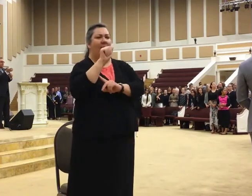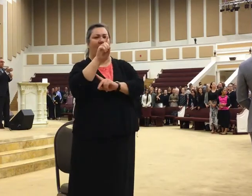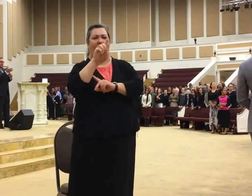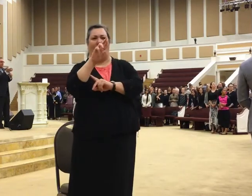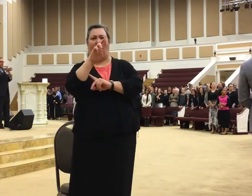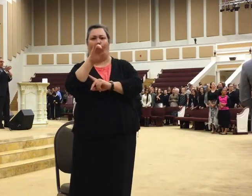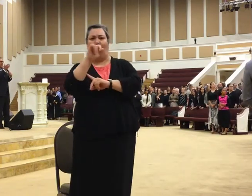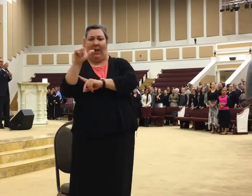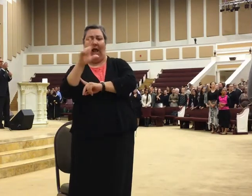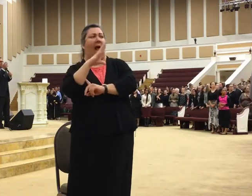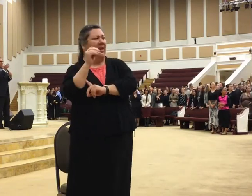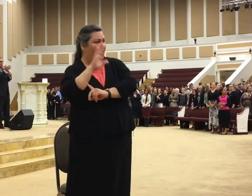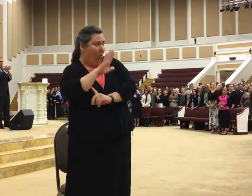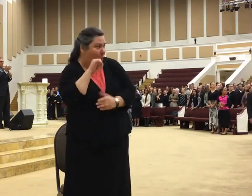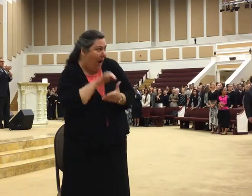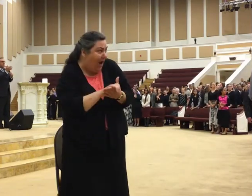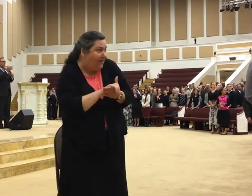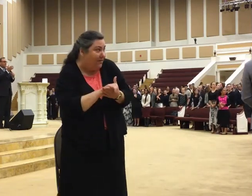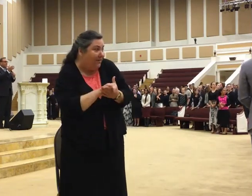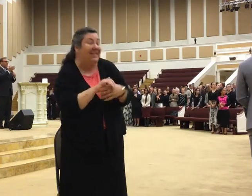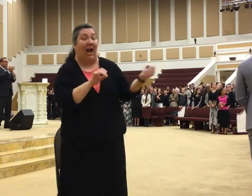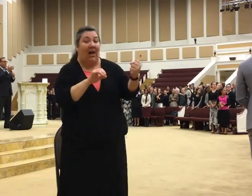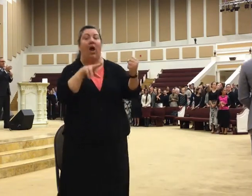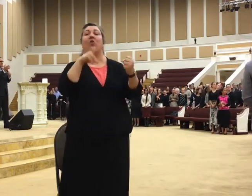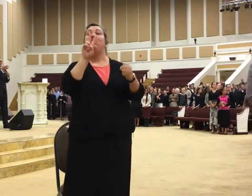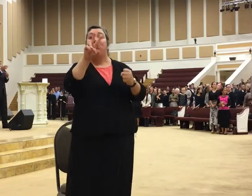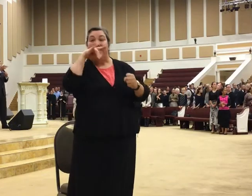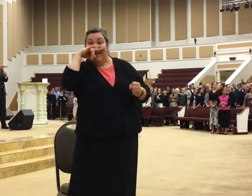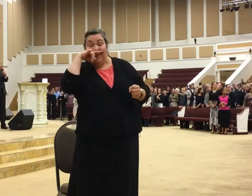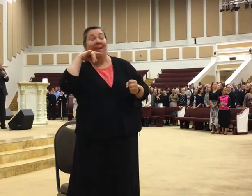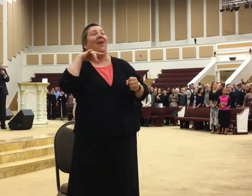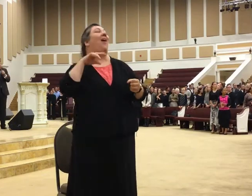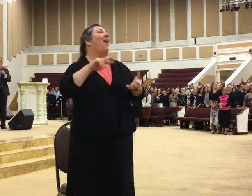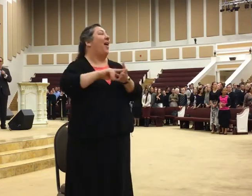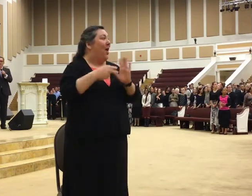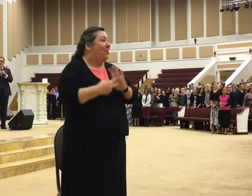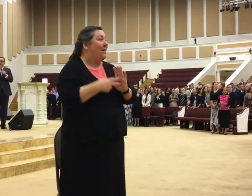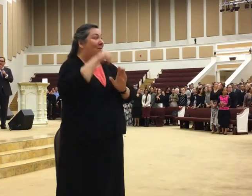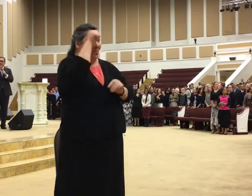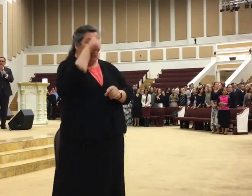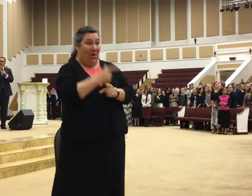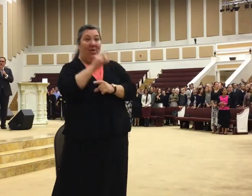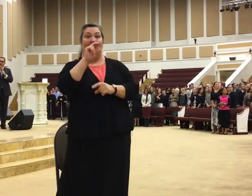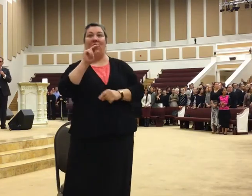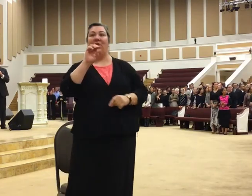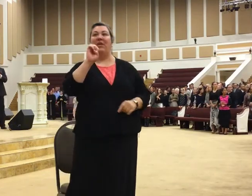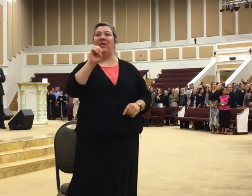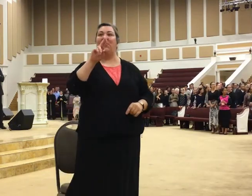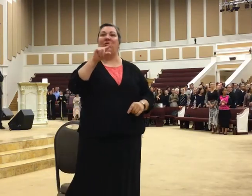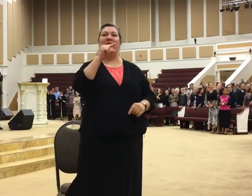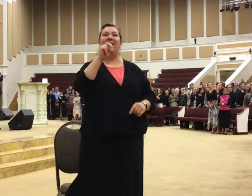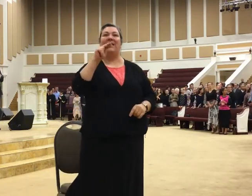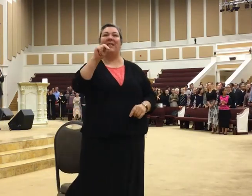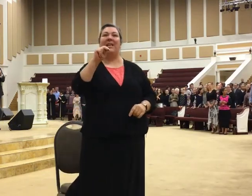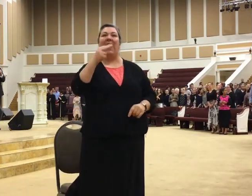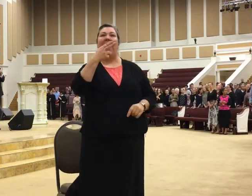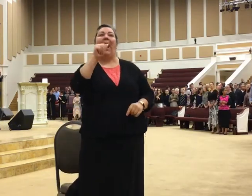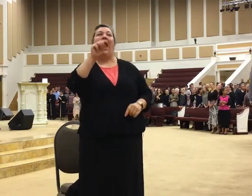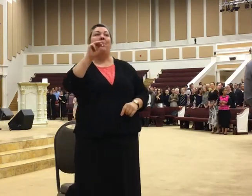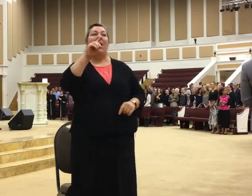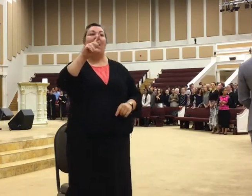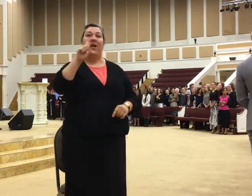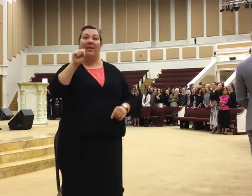wife? And two children. That means Brother Eugene Hammonds is old grandpa now. Amen.